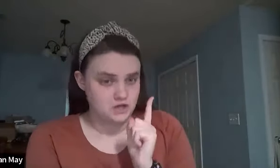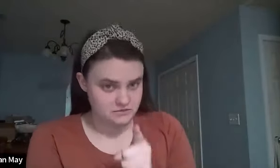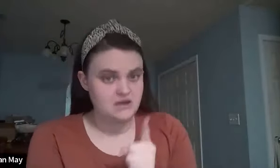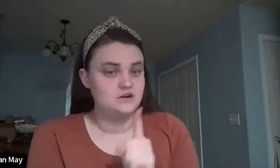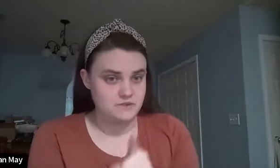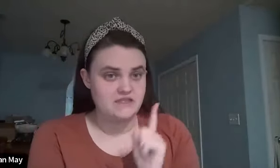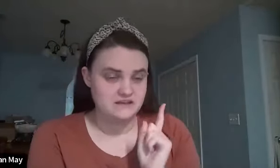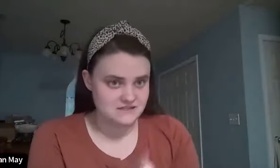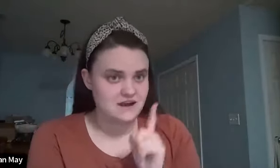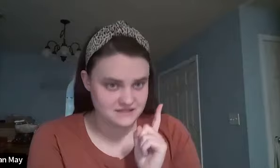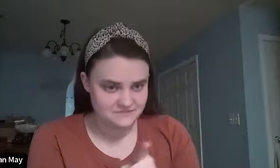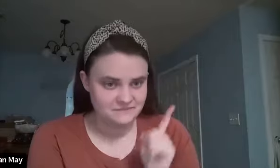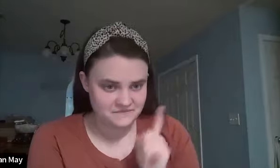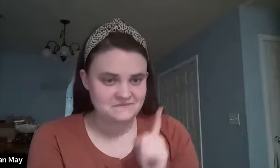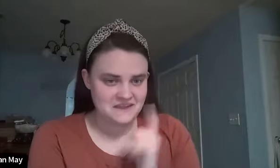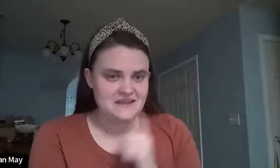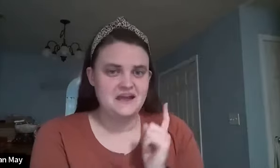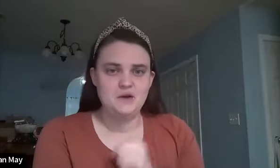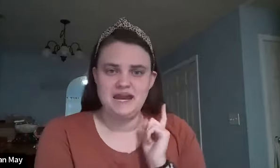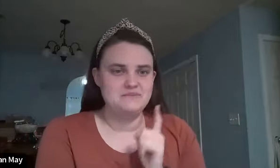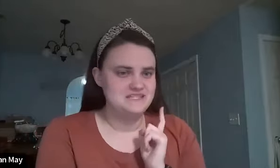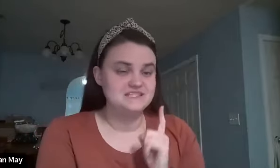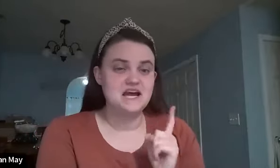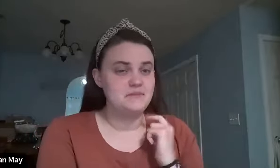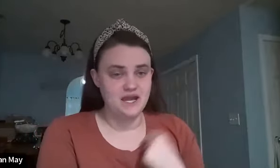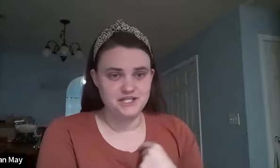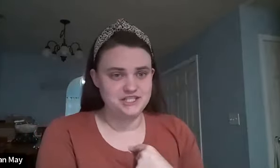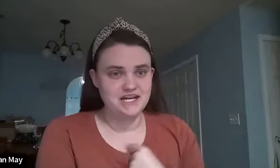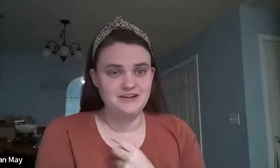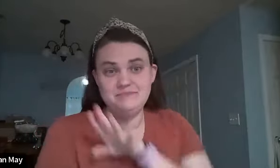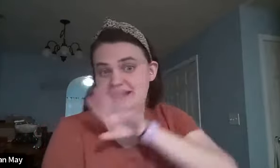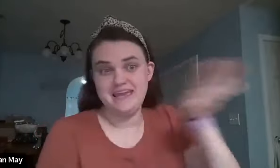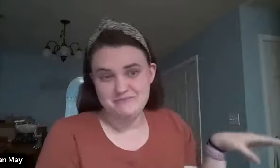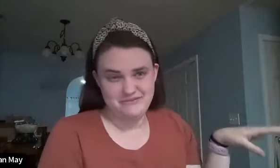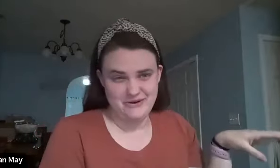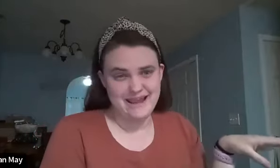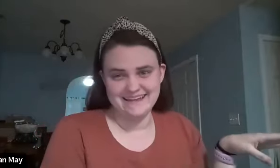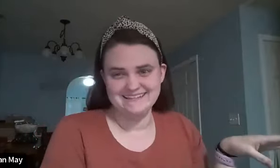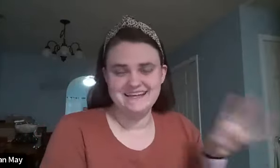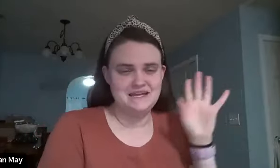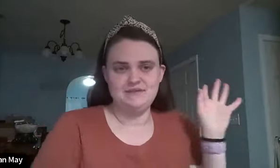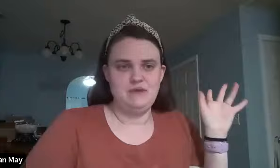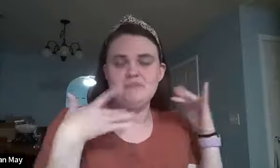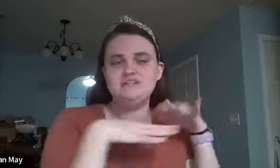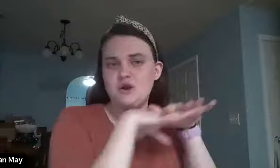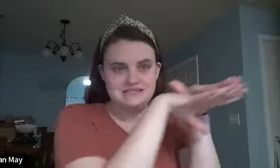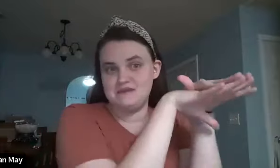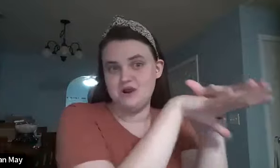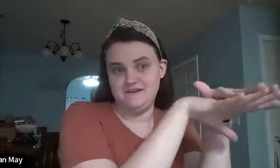going to be hungry by the end of this class. It happens every time. I usually get hungry, but I ate beforehand. It happened to coincide